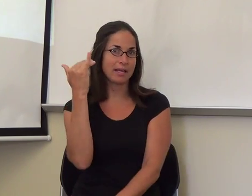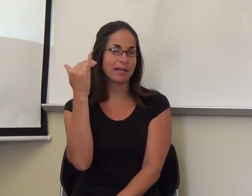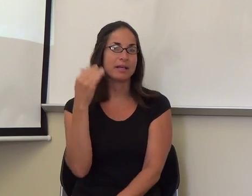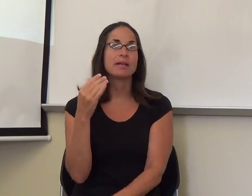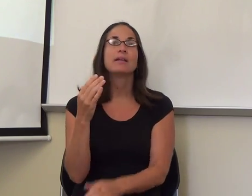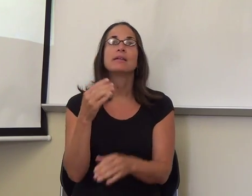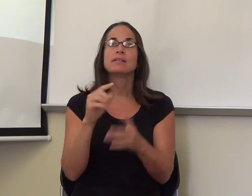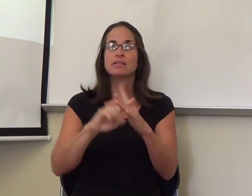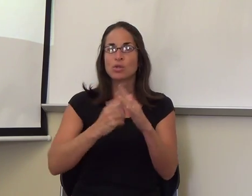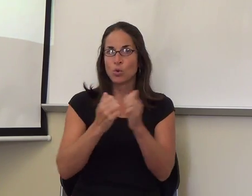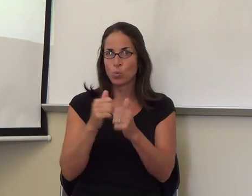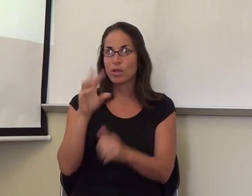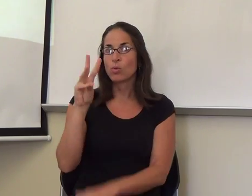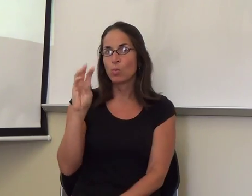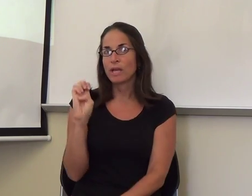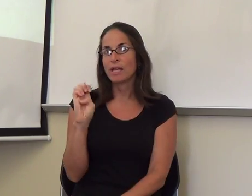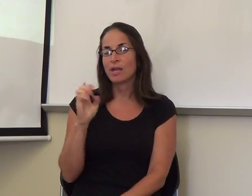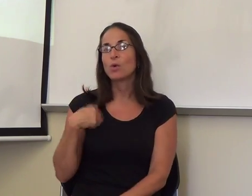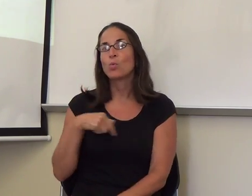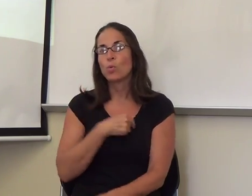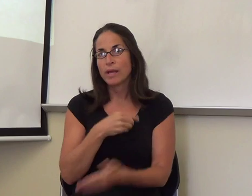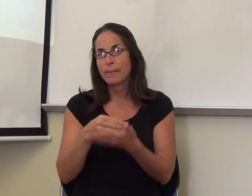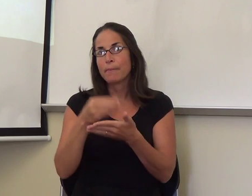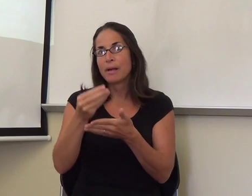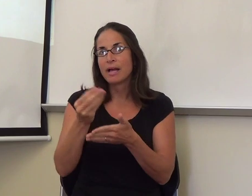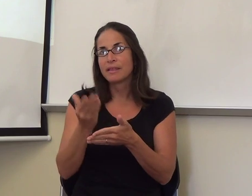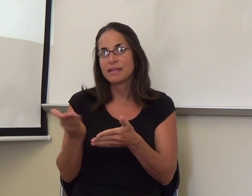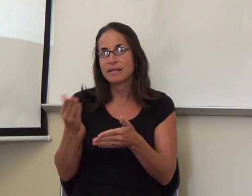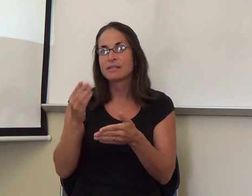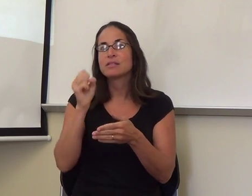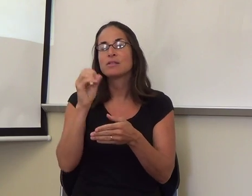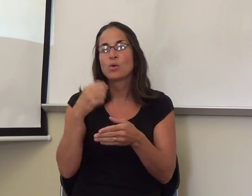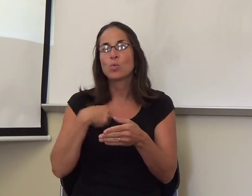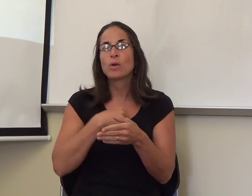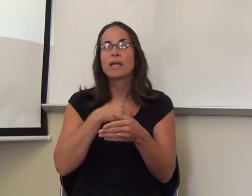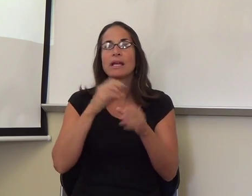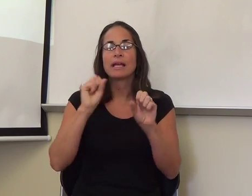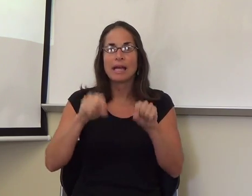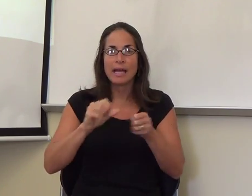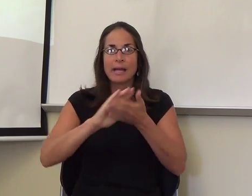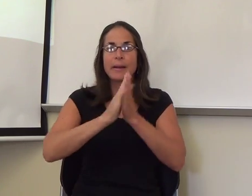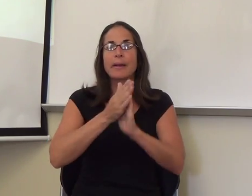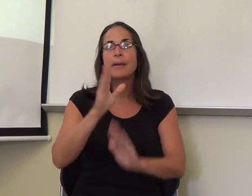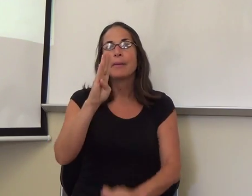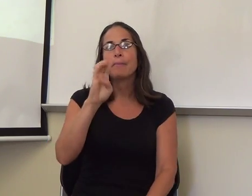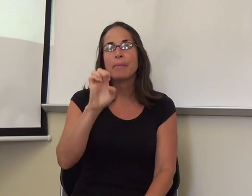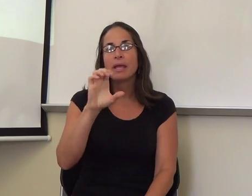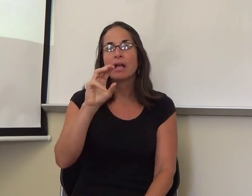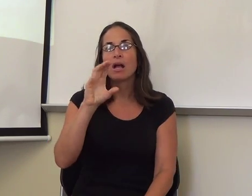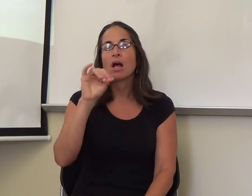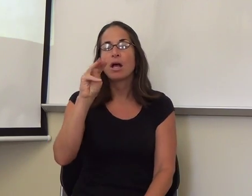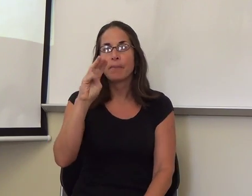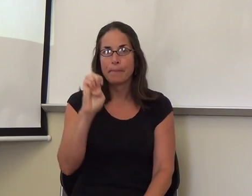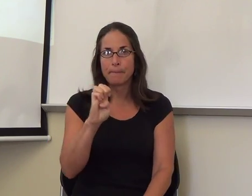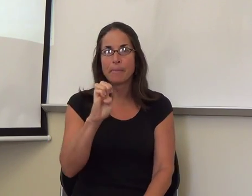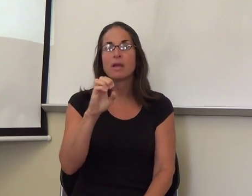things so we can be comfortable. So we can become comfortable. Yeah, either way, be or become. So we